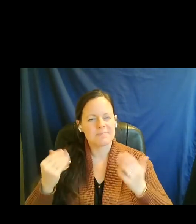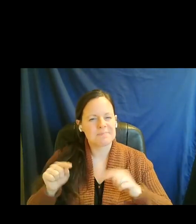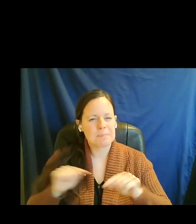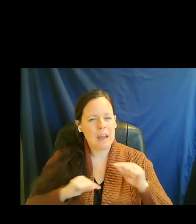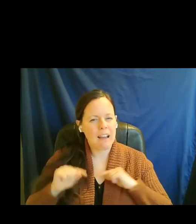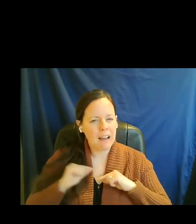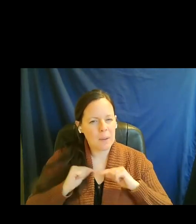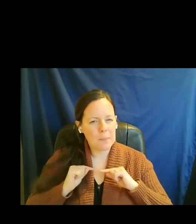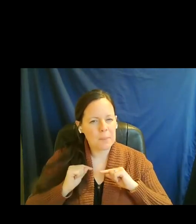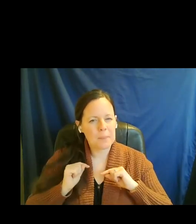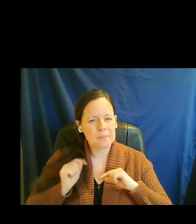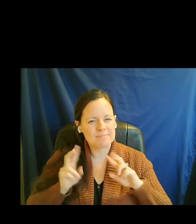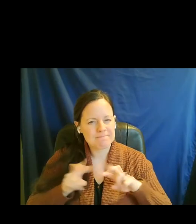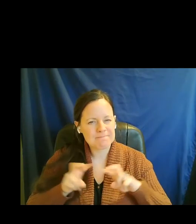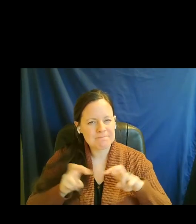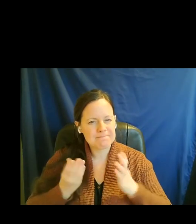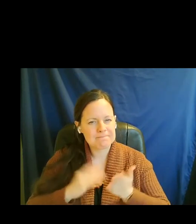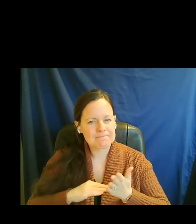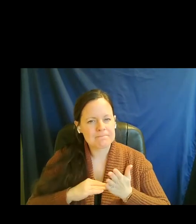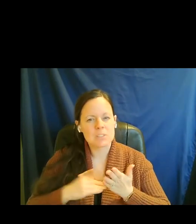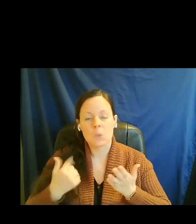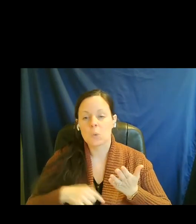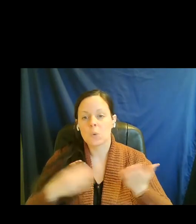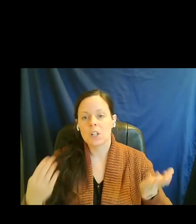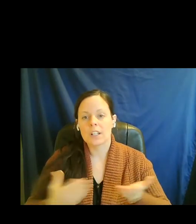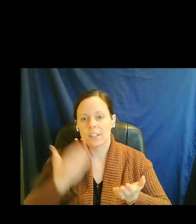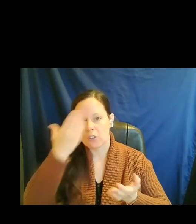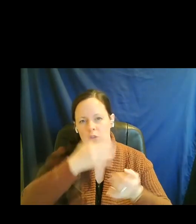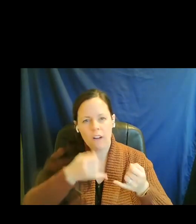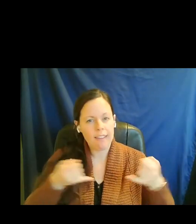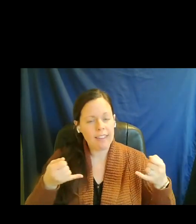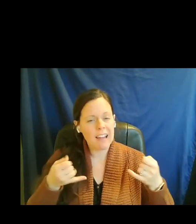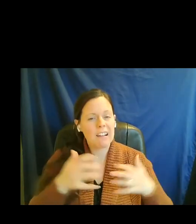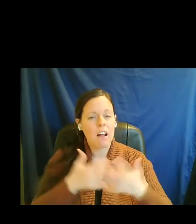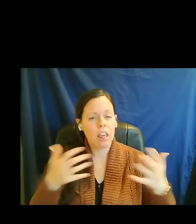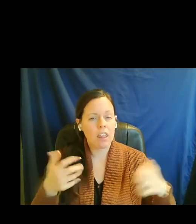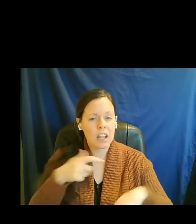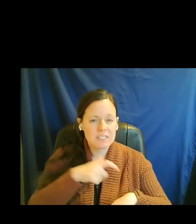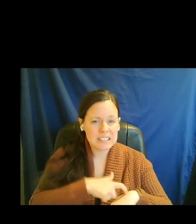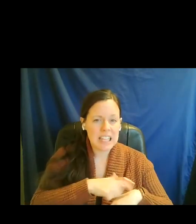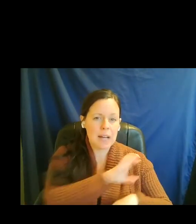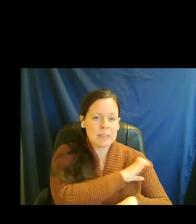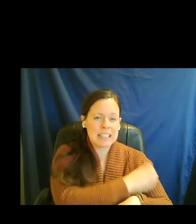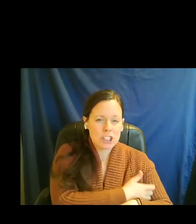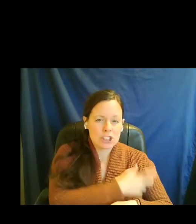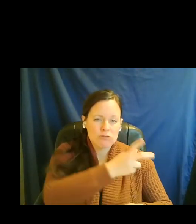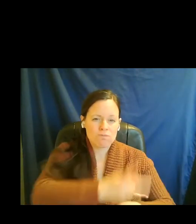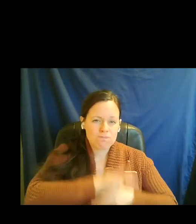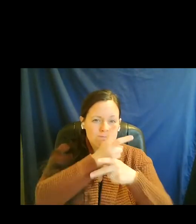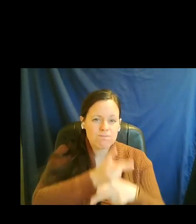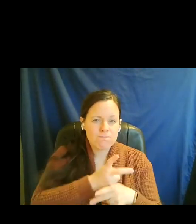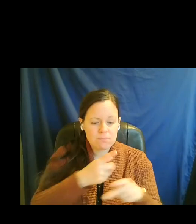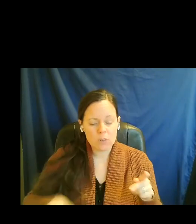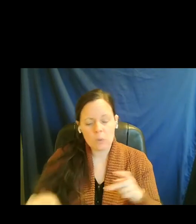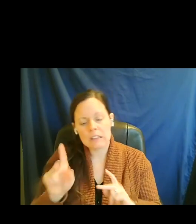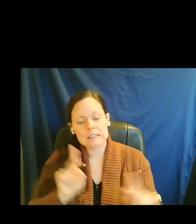because we're at the front line. We're pouring a lot of time and energy and care into these folks, and